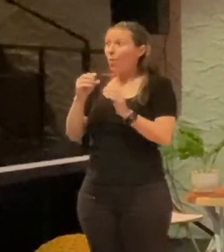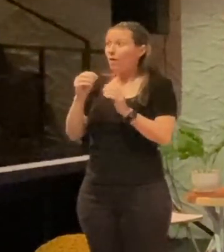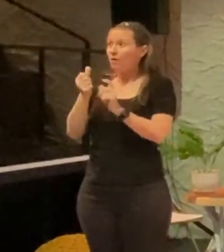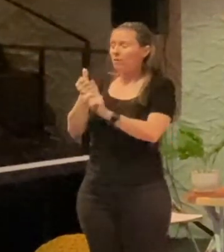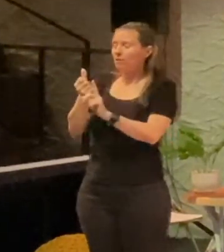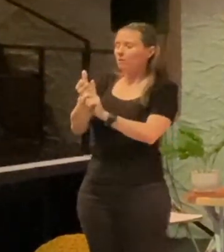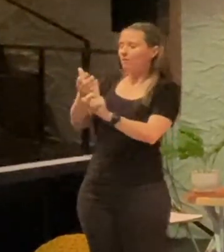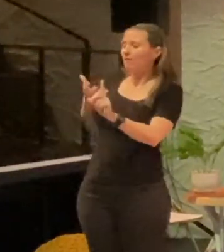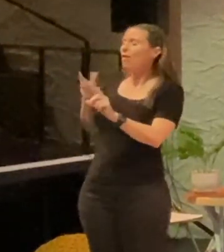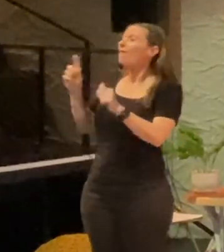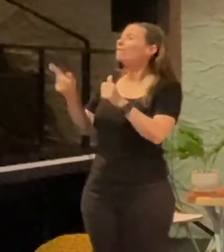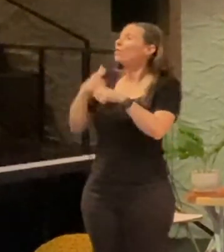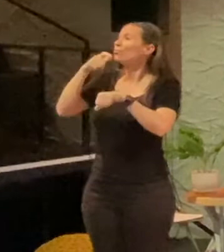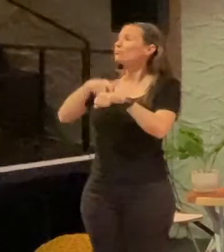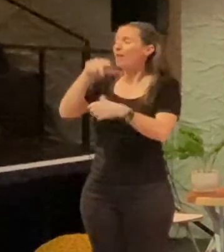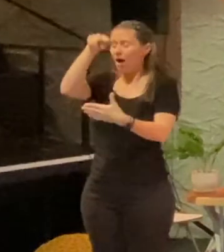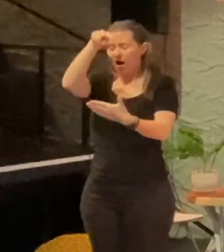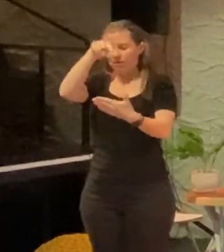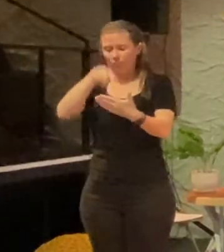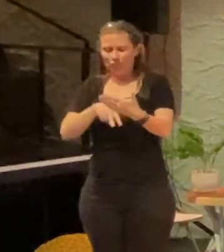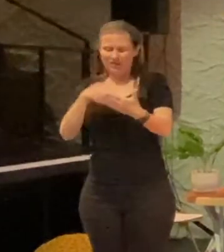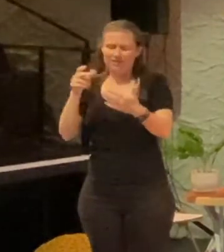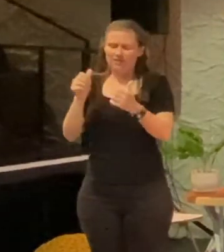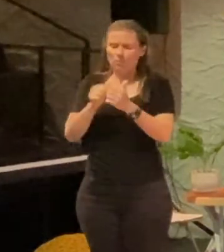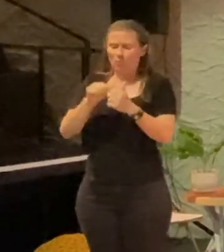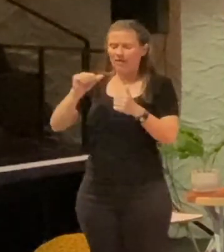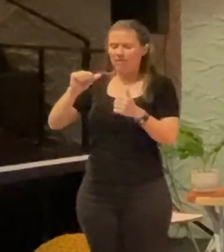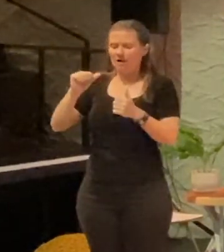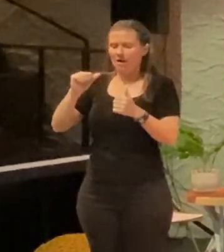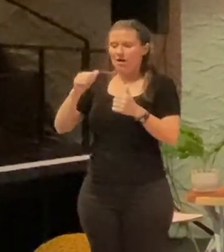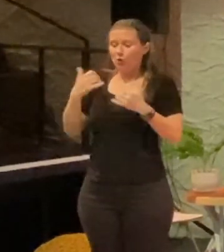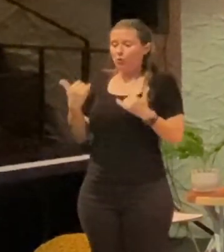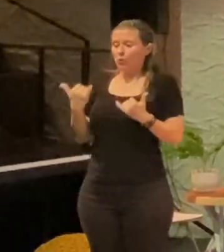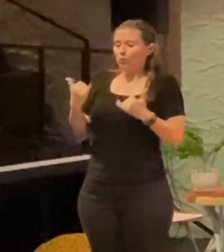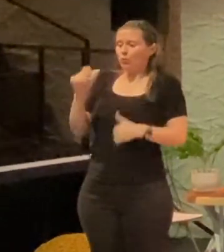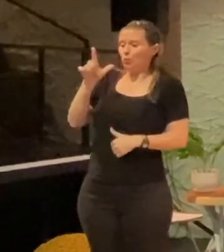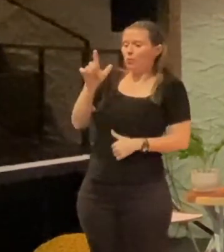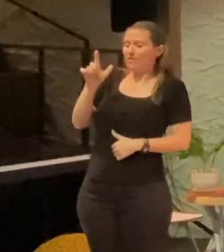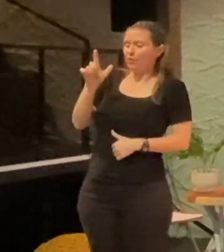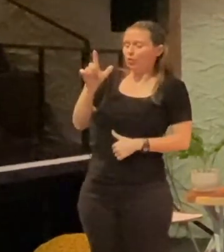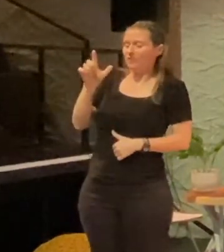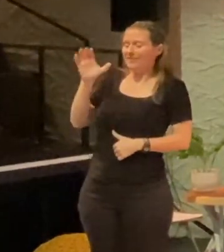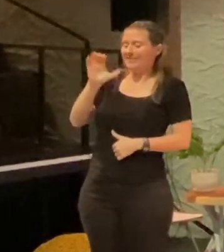Western 21st century worldview, you will miss out on the whole thing.